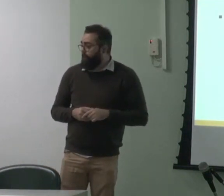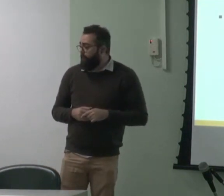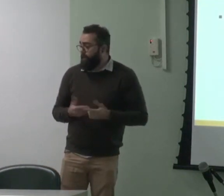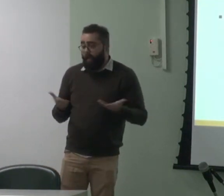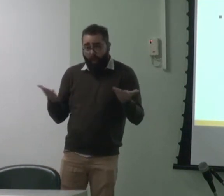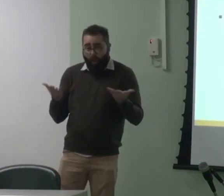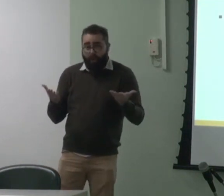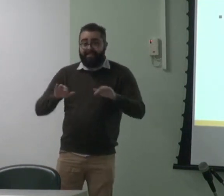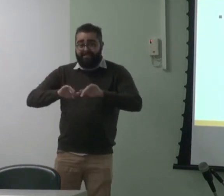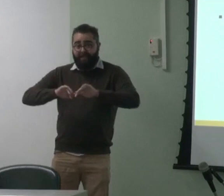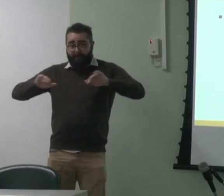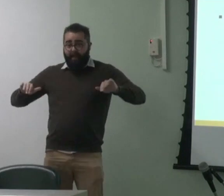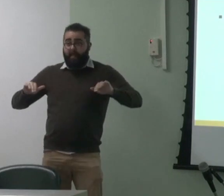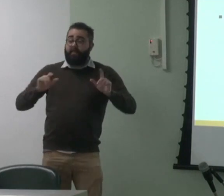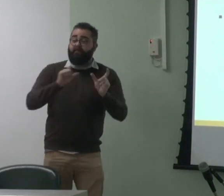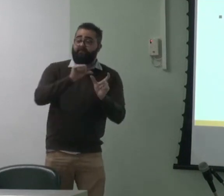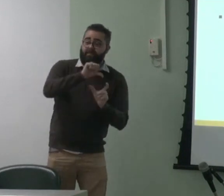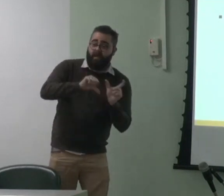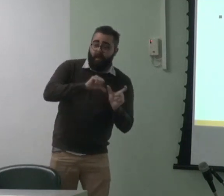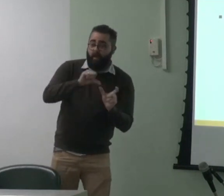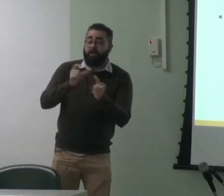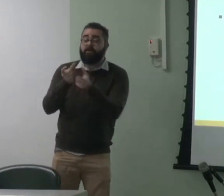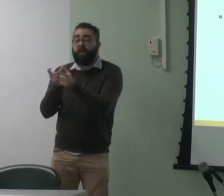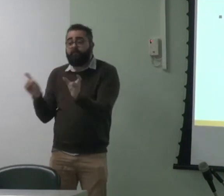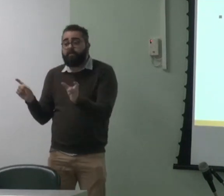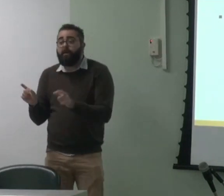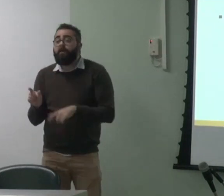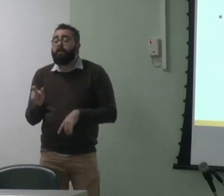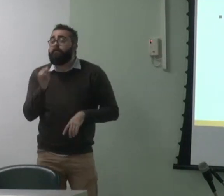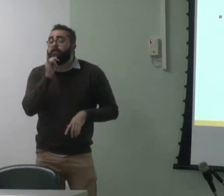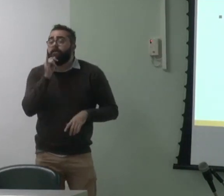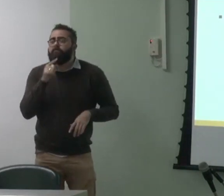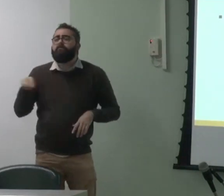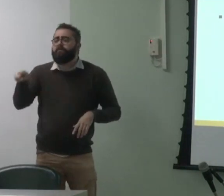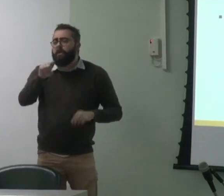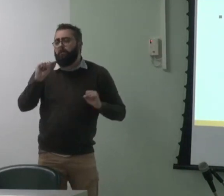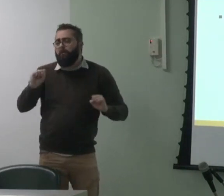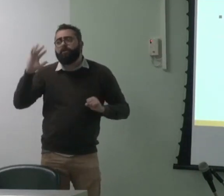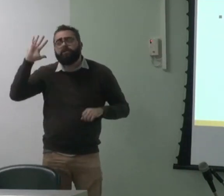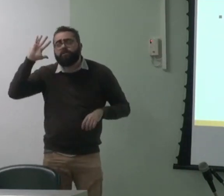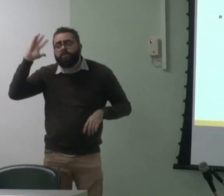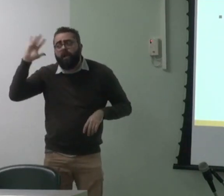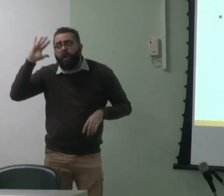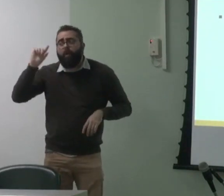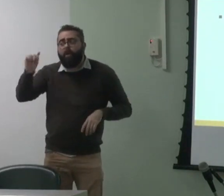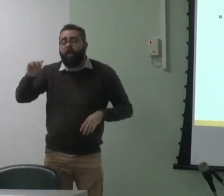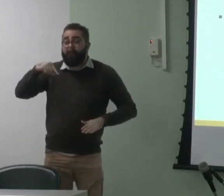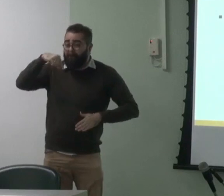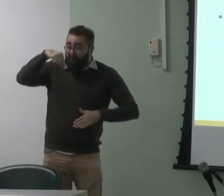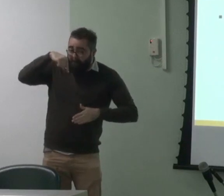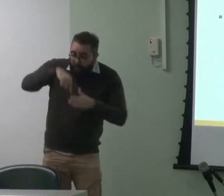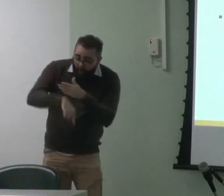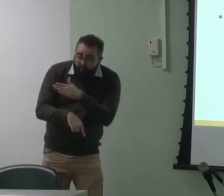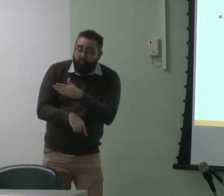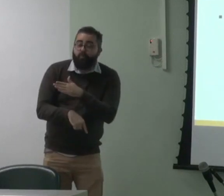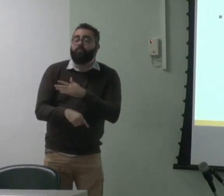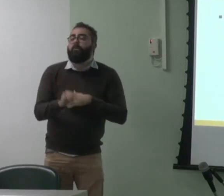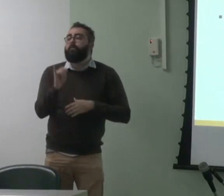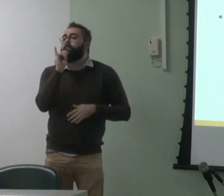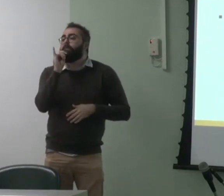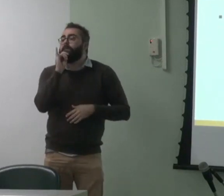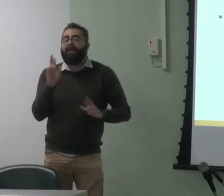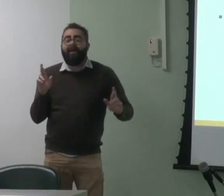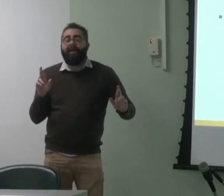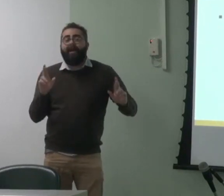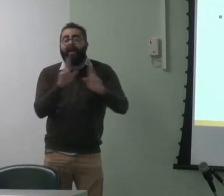inflection and derivation, we can ask more complex questions concerning the relationships